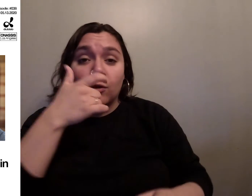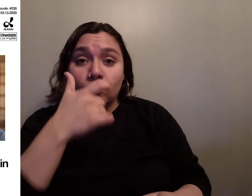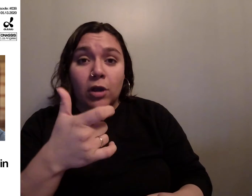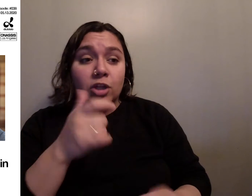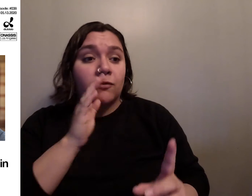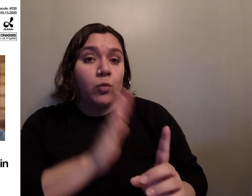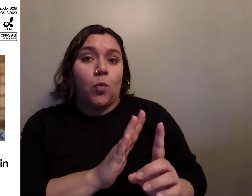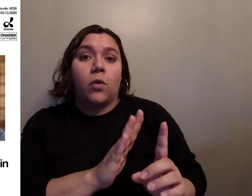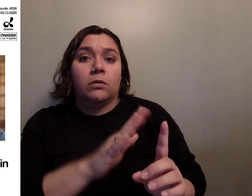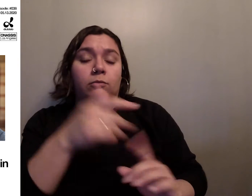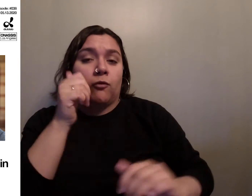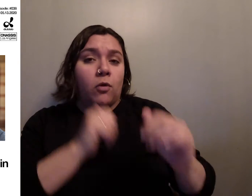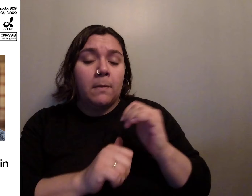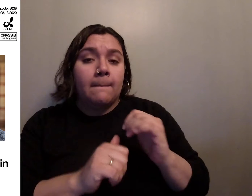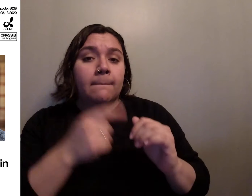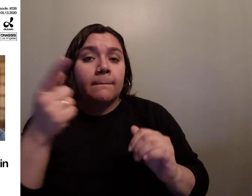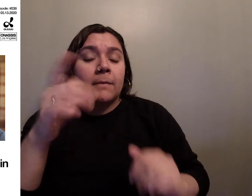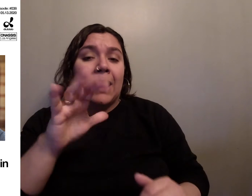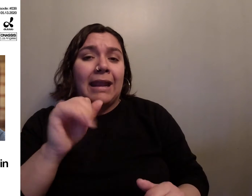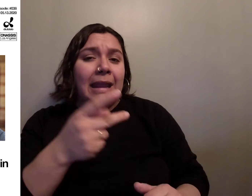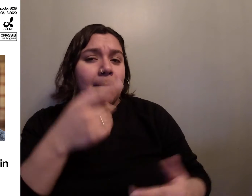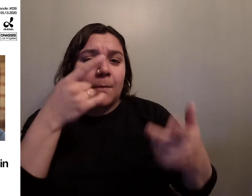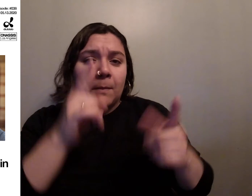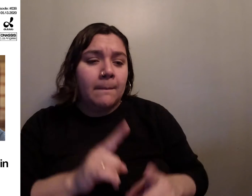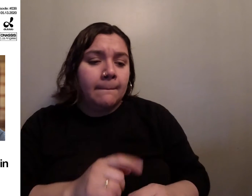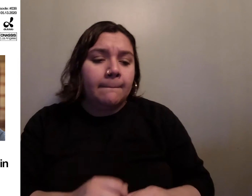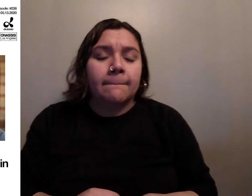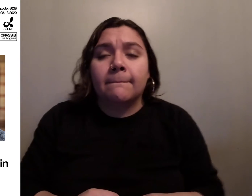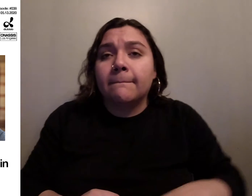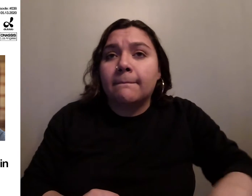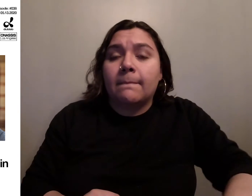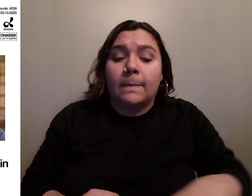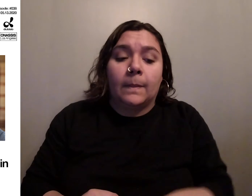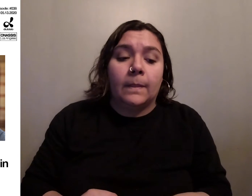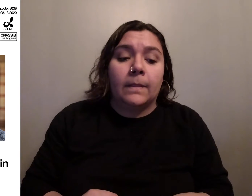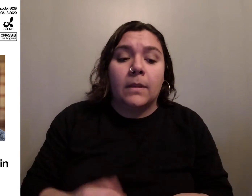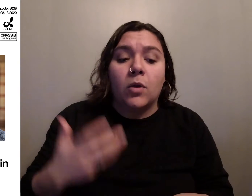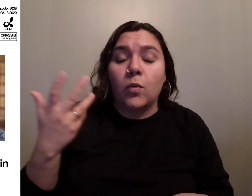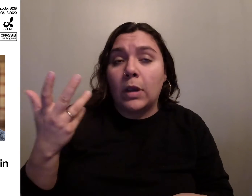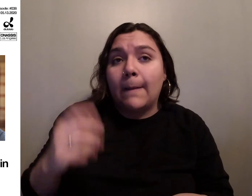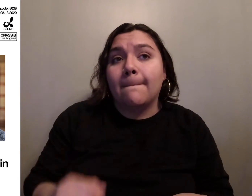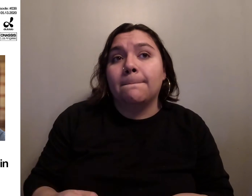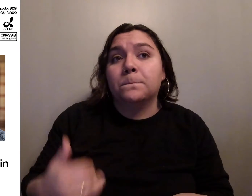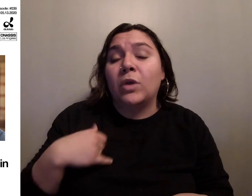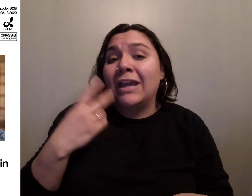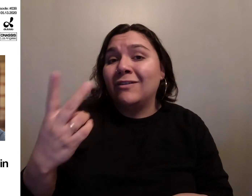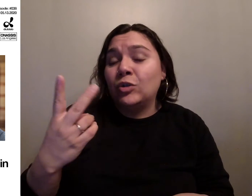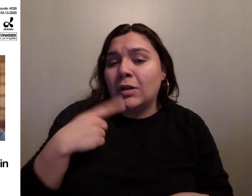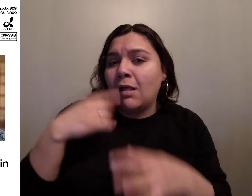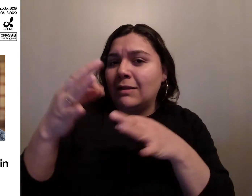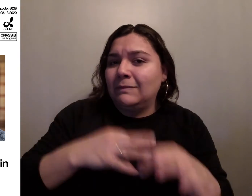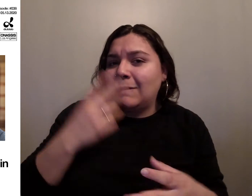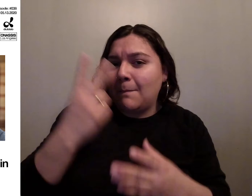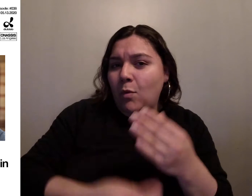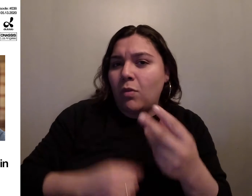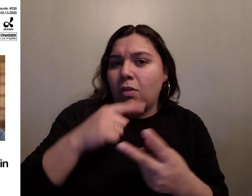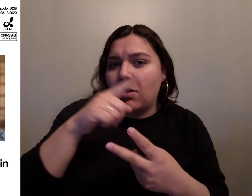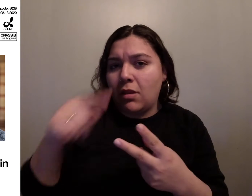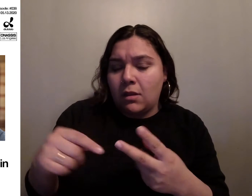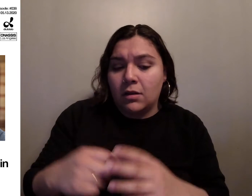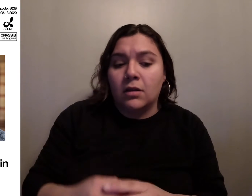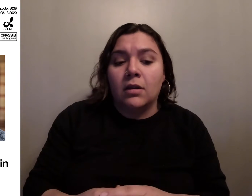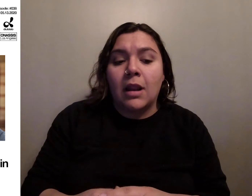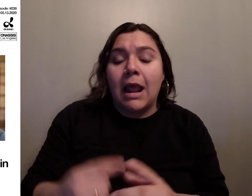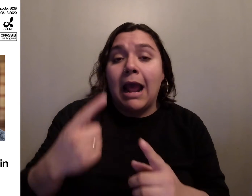last performance you attended of your own at CAP? Well, there